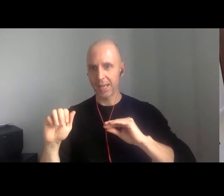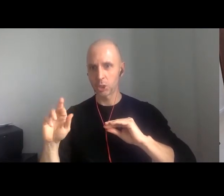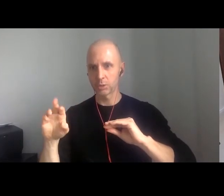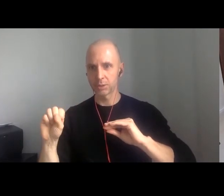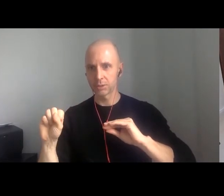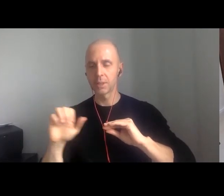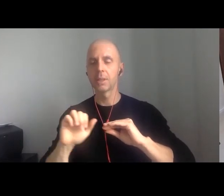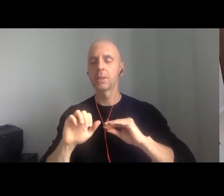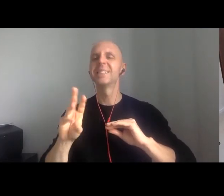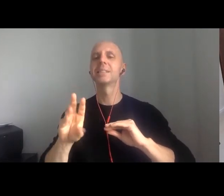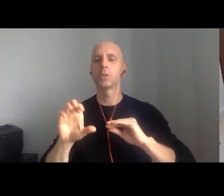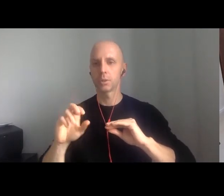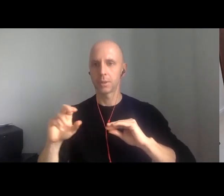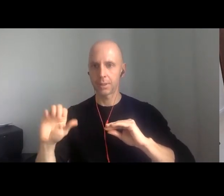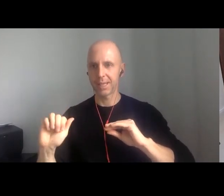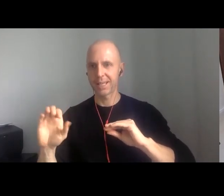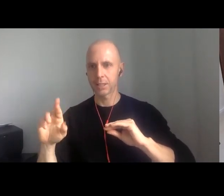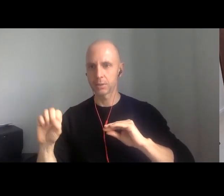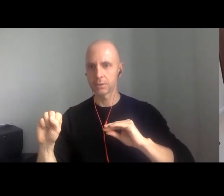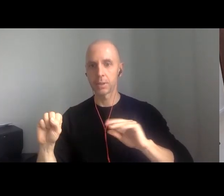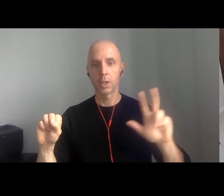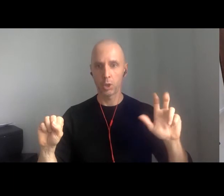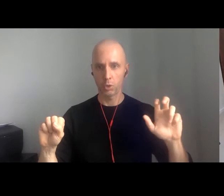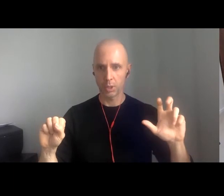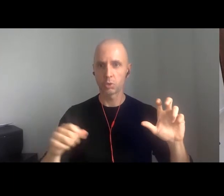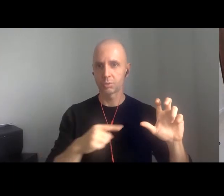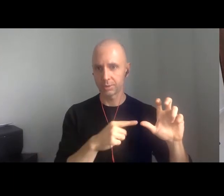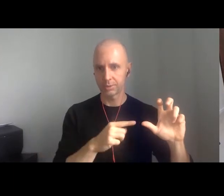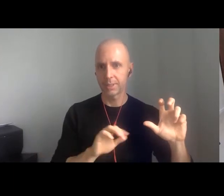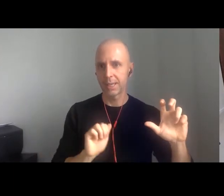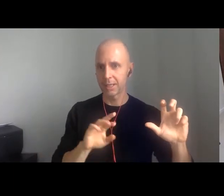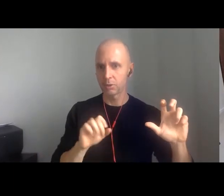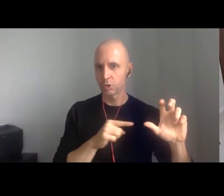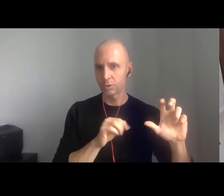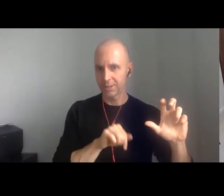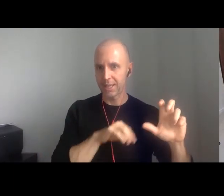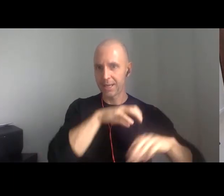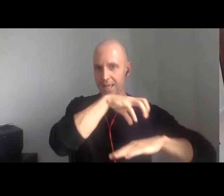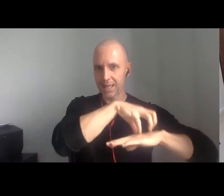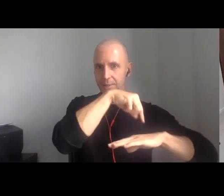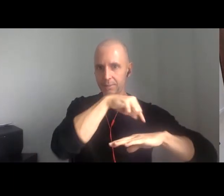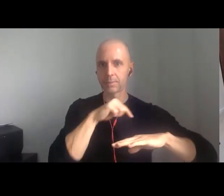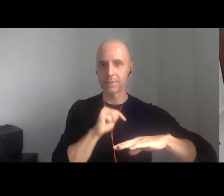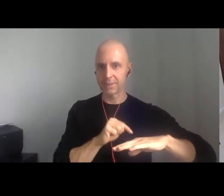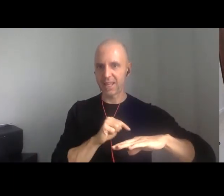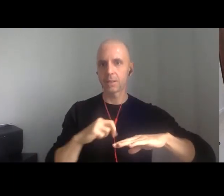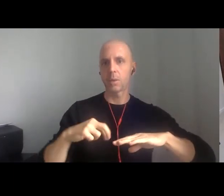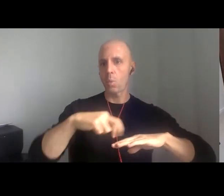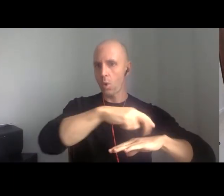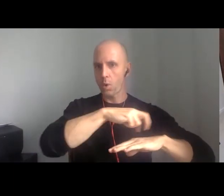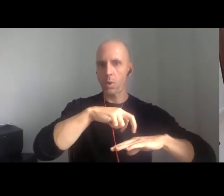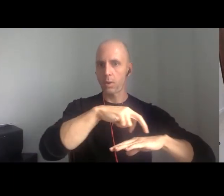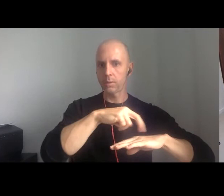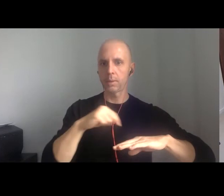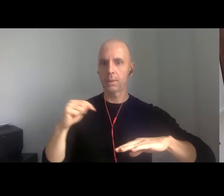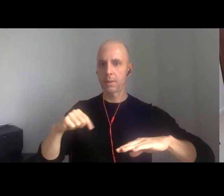estate where you can walk around entirely free. The other parts of the estate, you have to stick to the